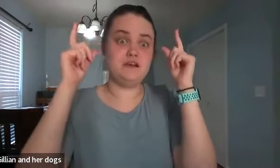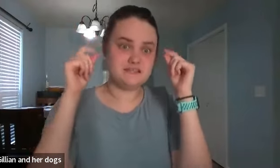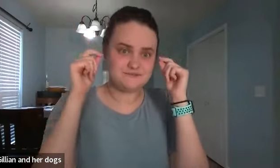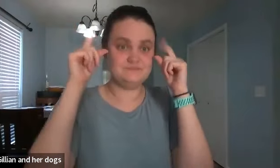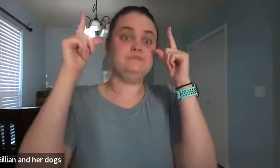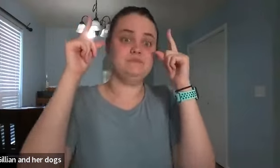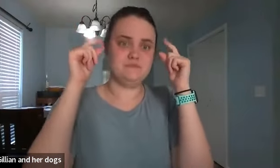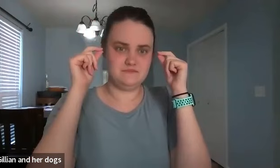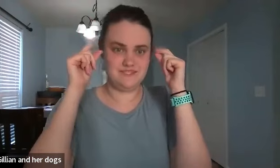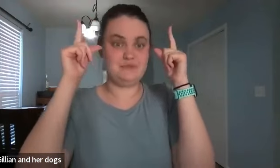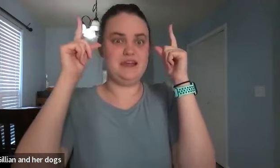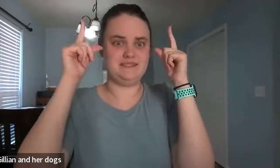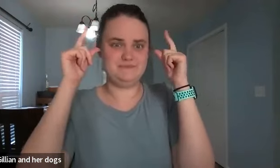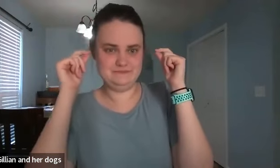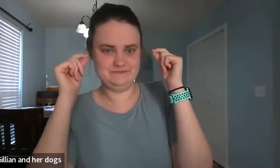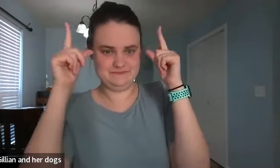surprise. Surprise.